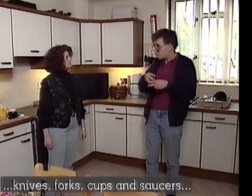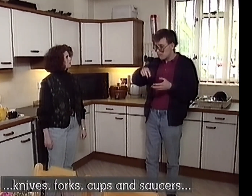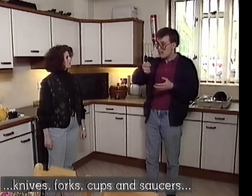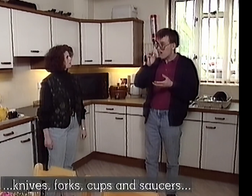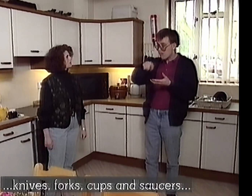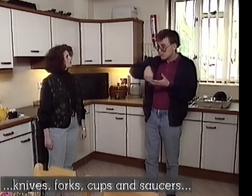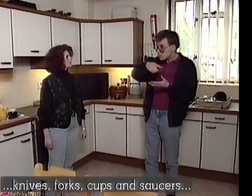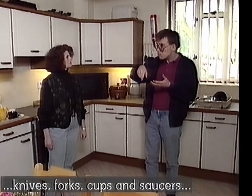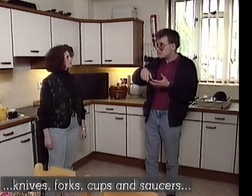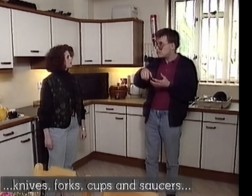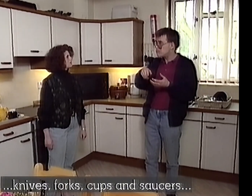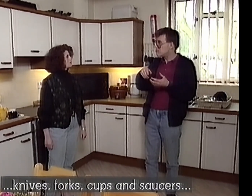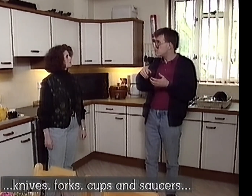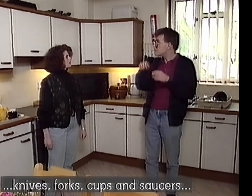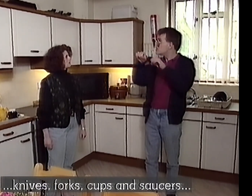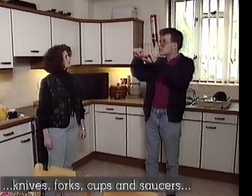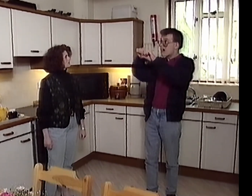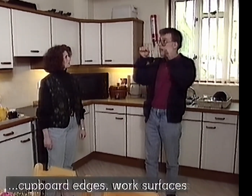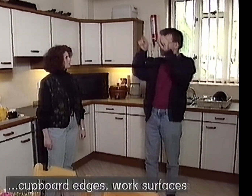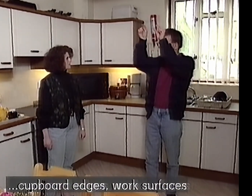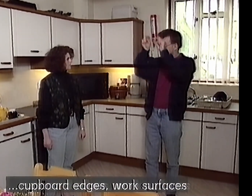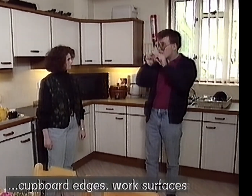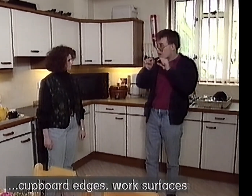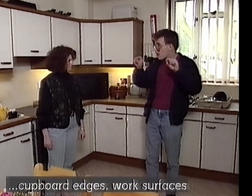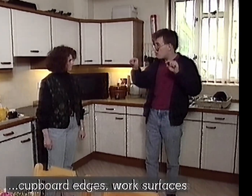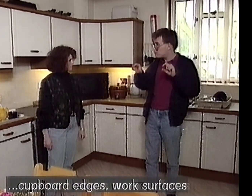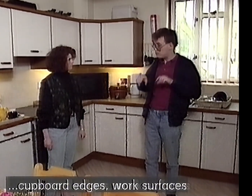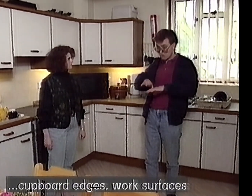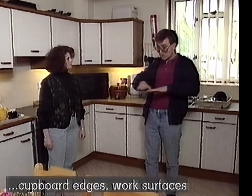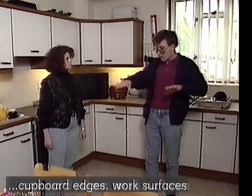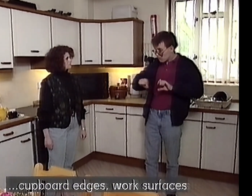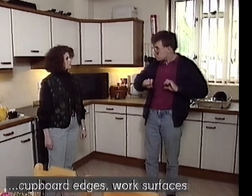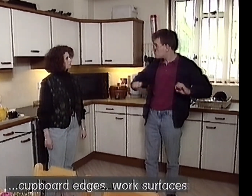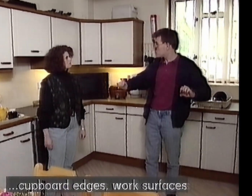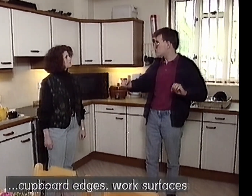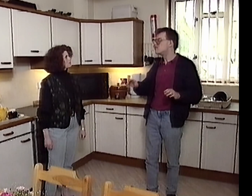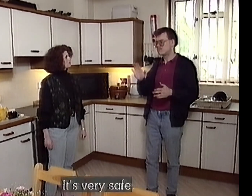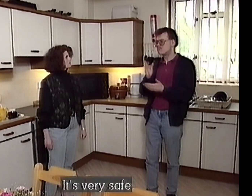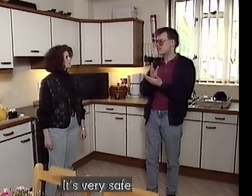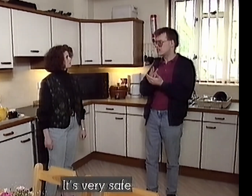knives, forks, cups and saucers, cupboard edges, work surfaces. It's very safe.